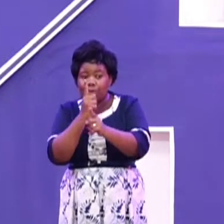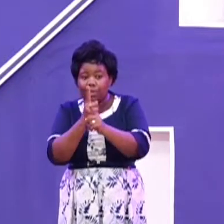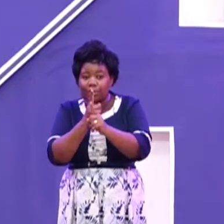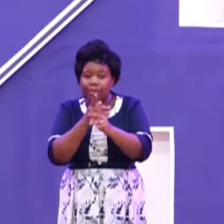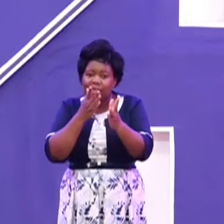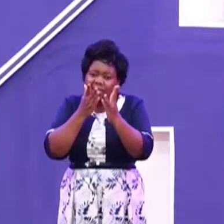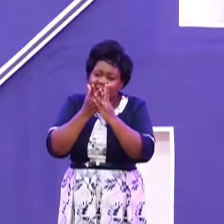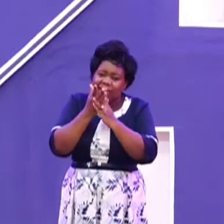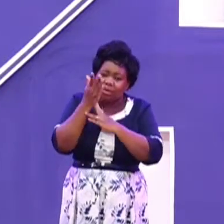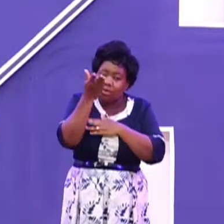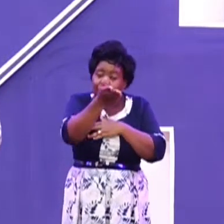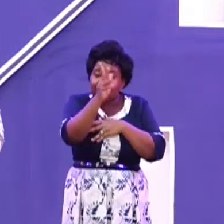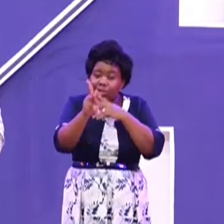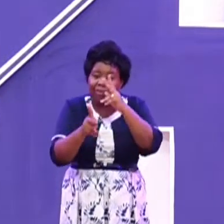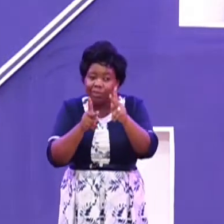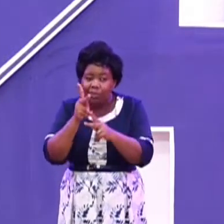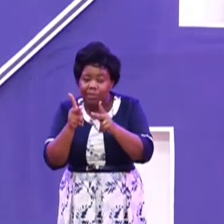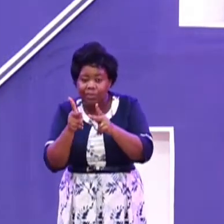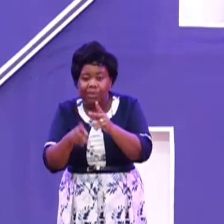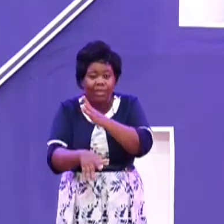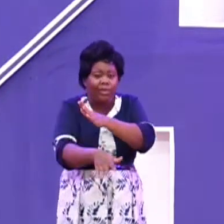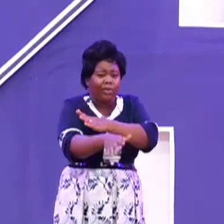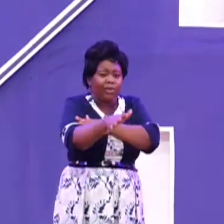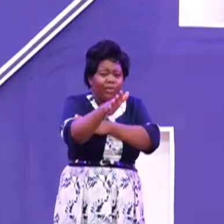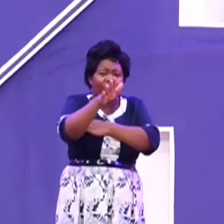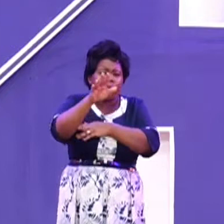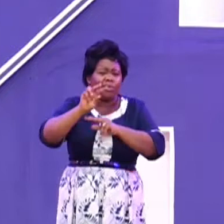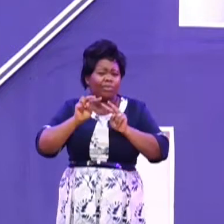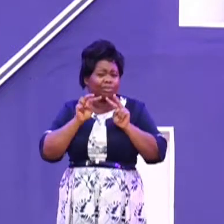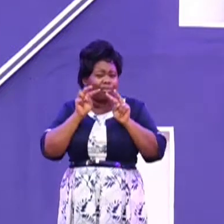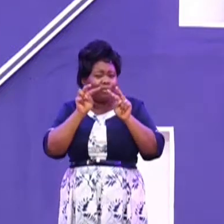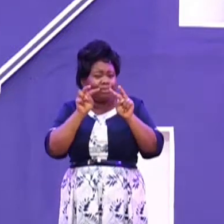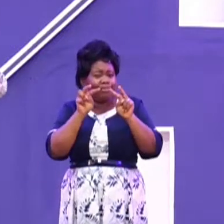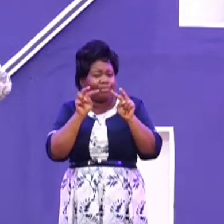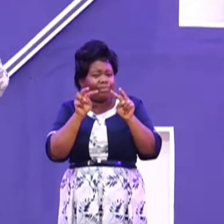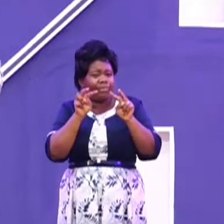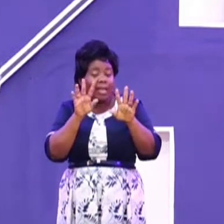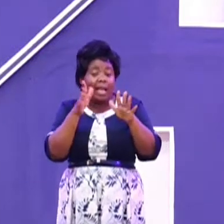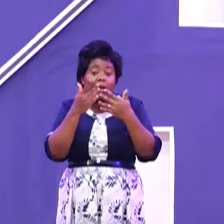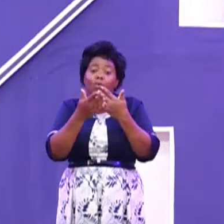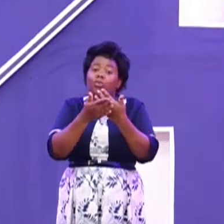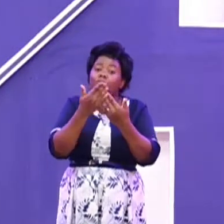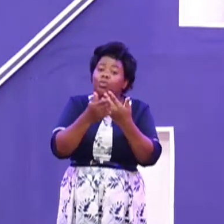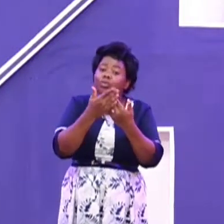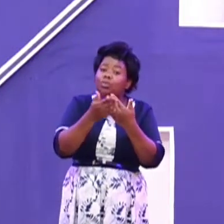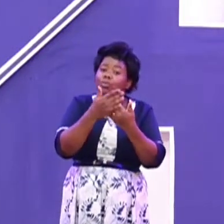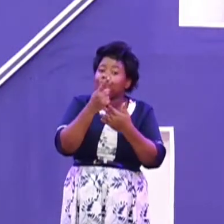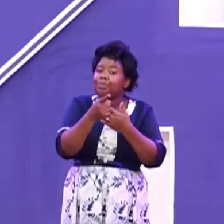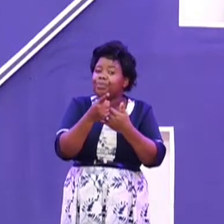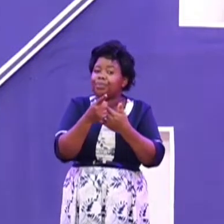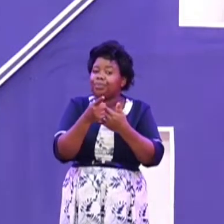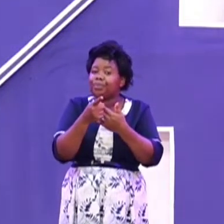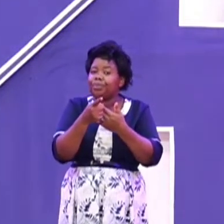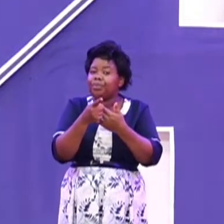through those people, God is watching how you treat